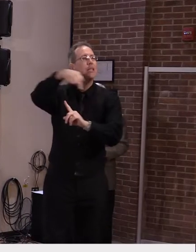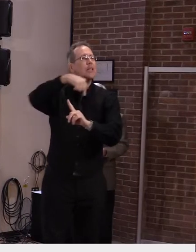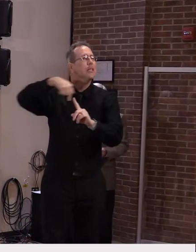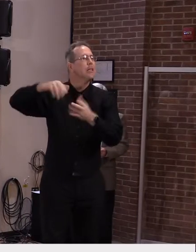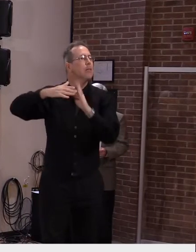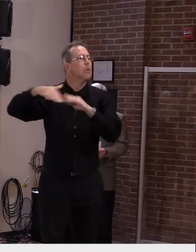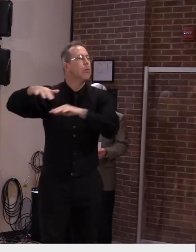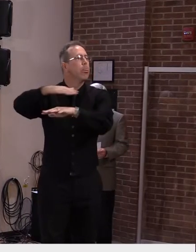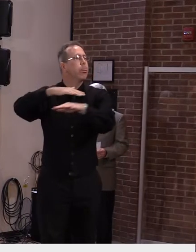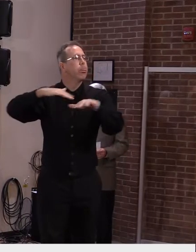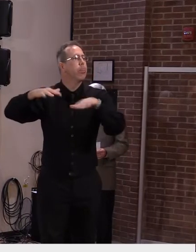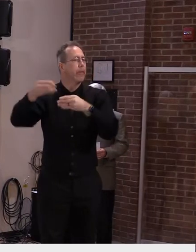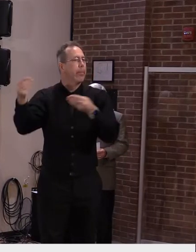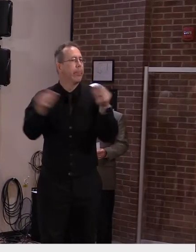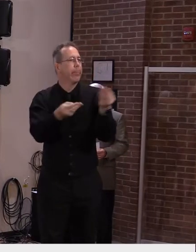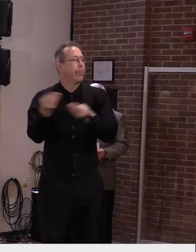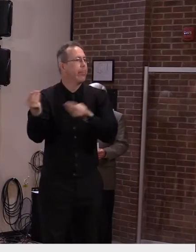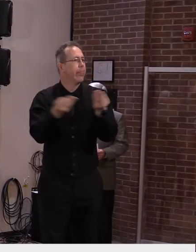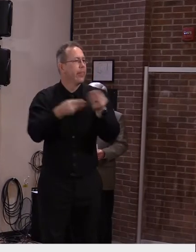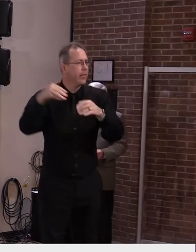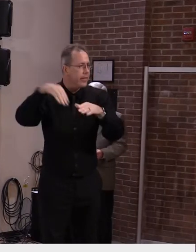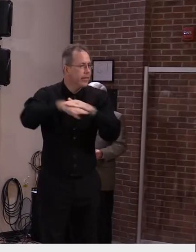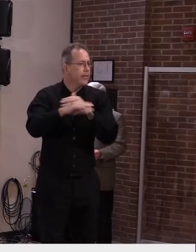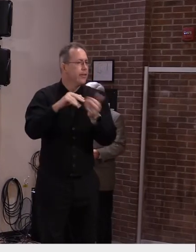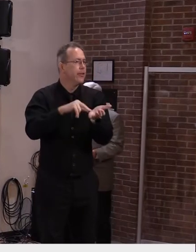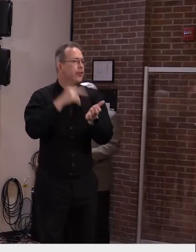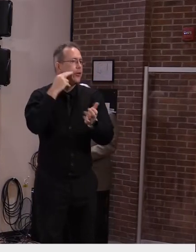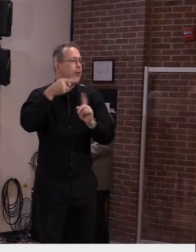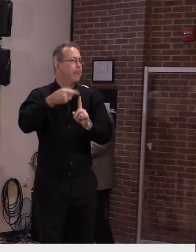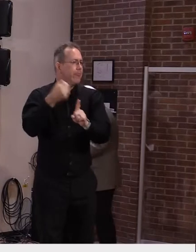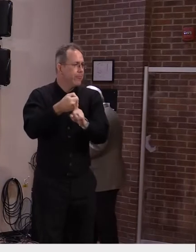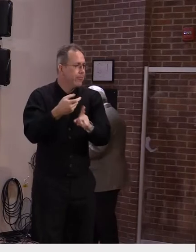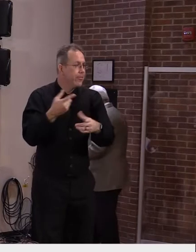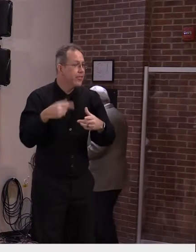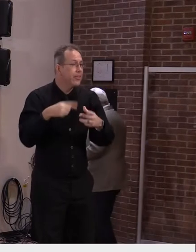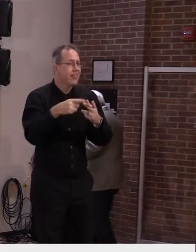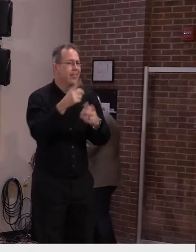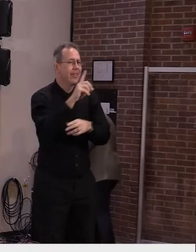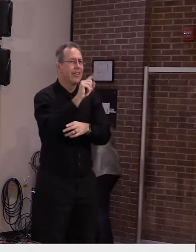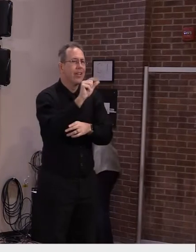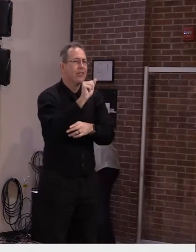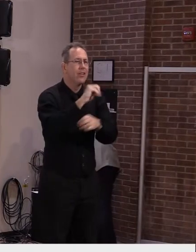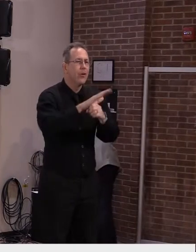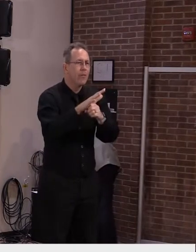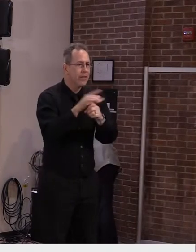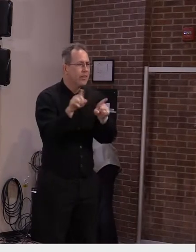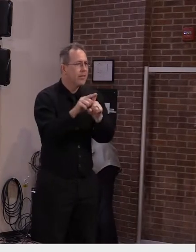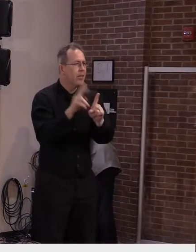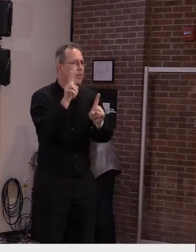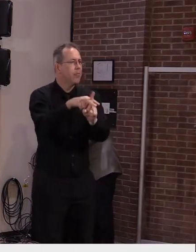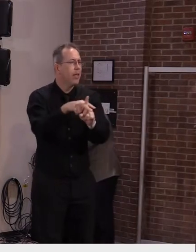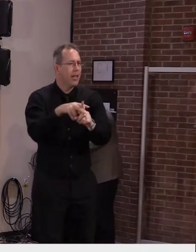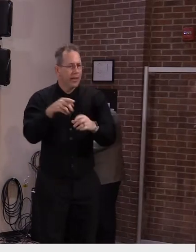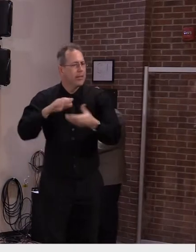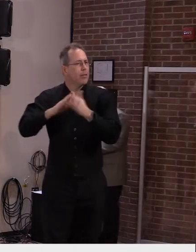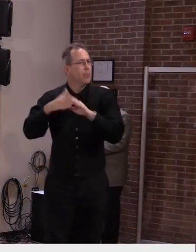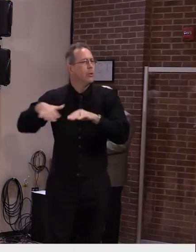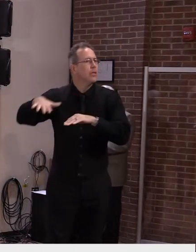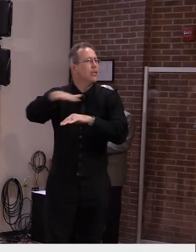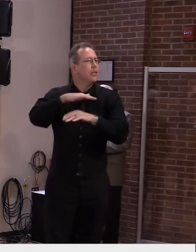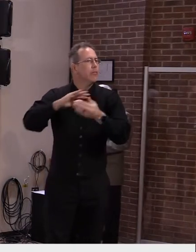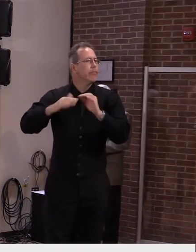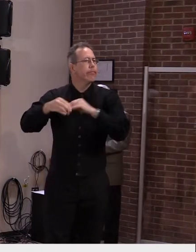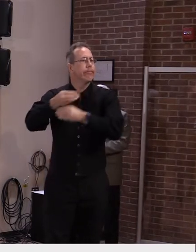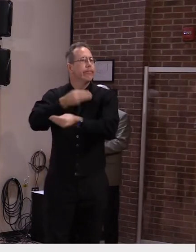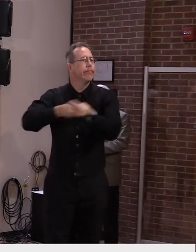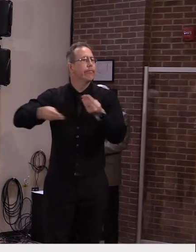in this Delta part of the outbreak, but also throughout the pandemic, where the community transmission is